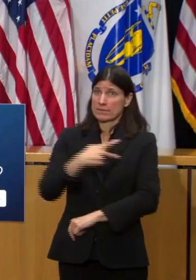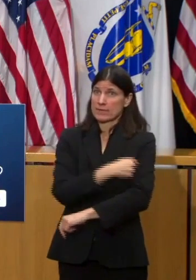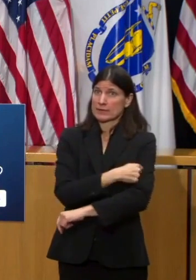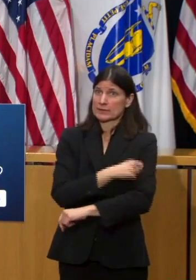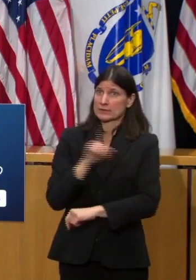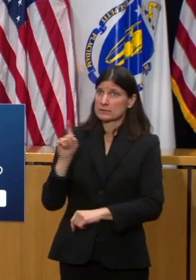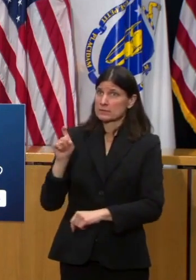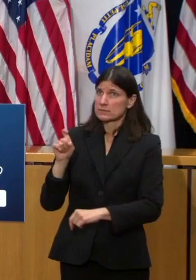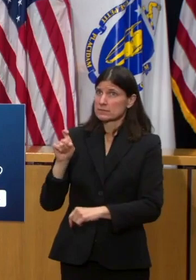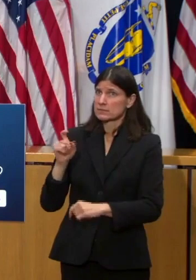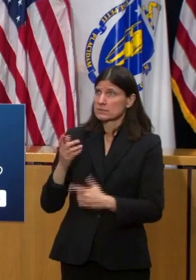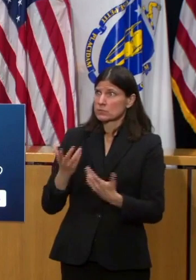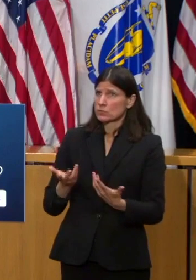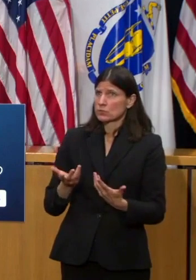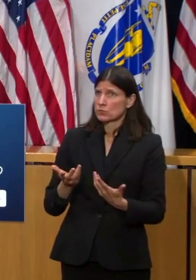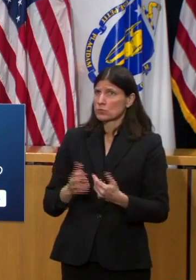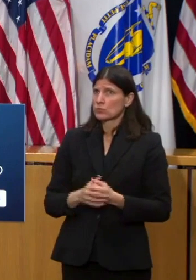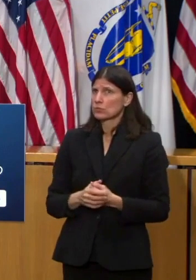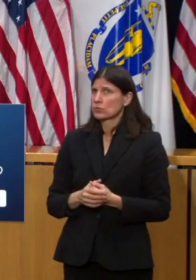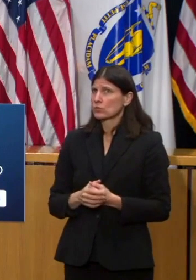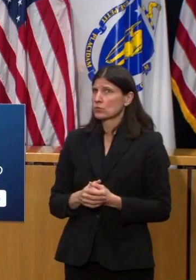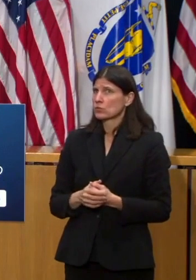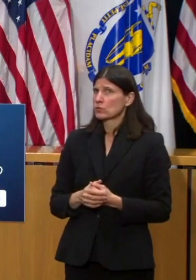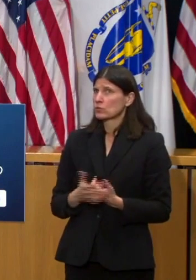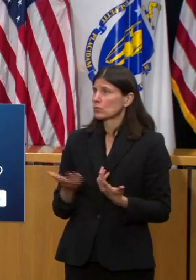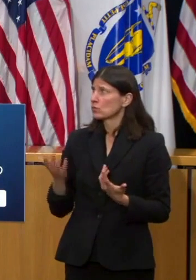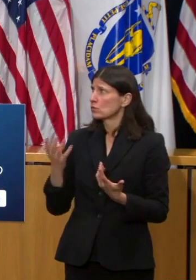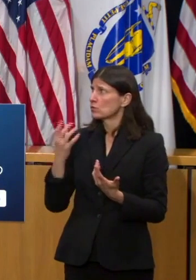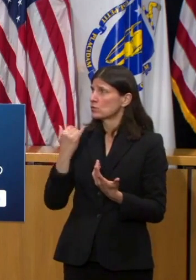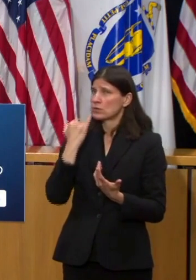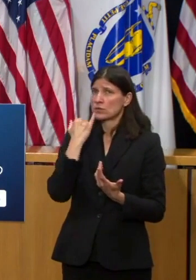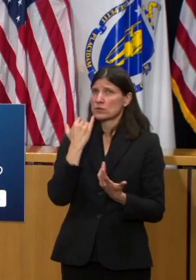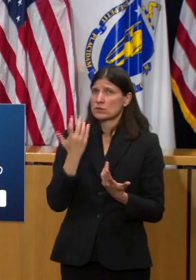get an appointment? It's hard to tell. I think